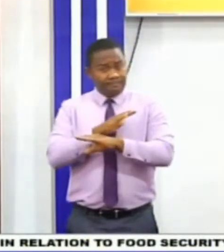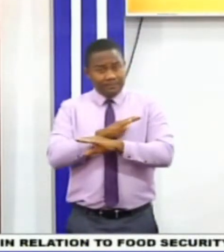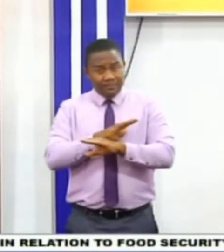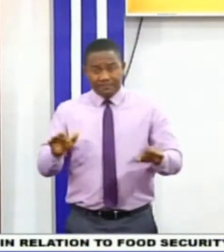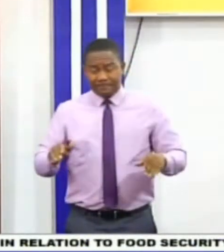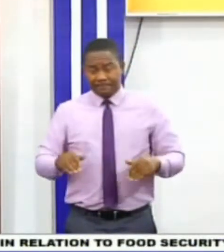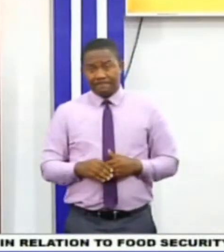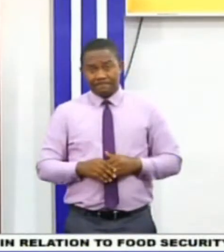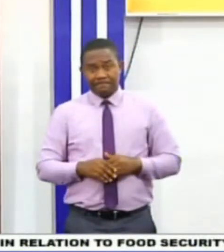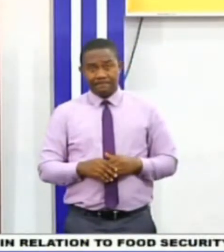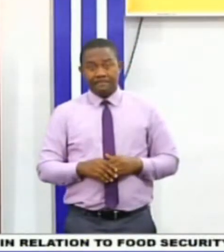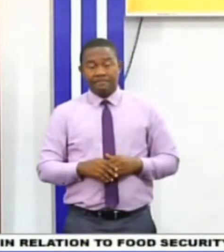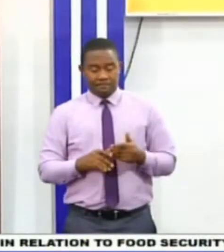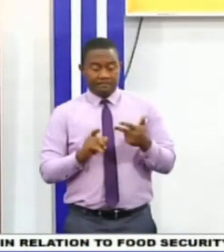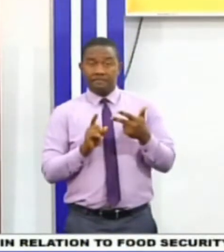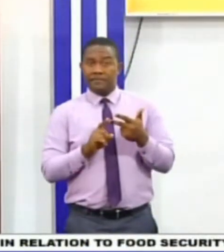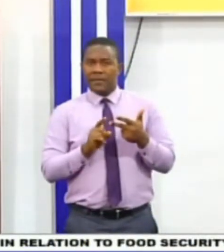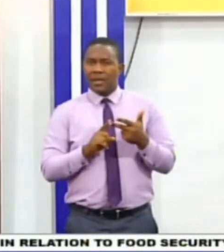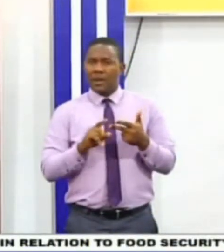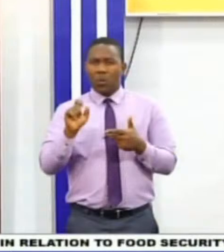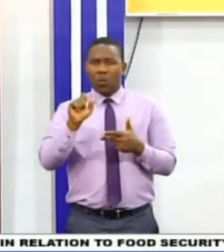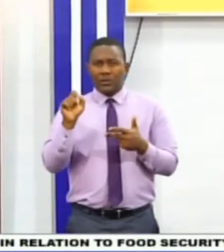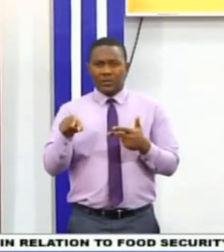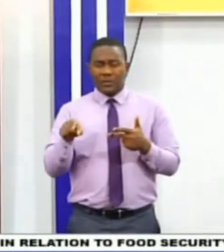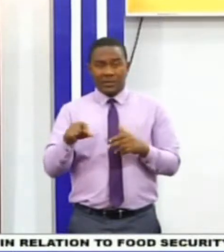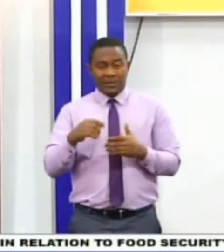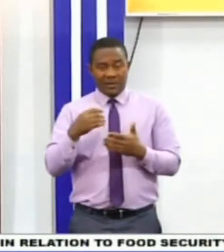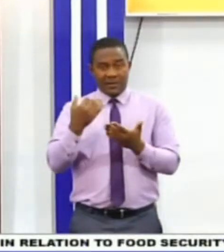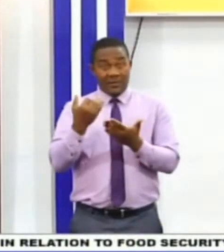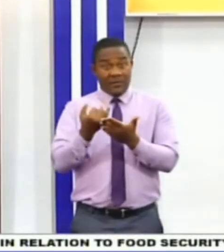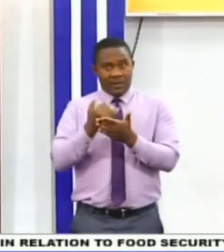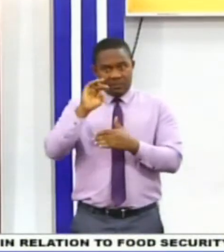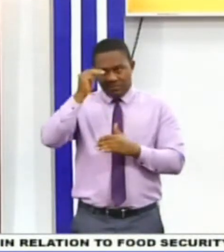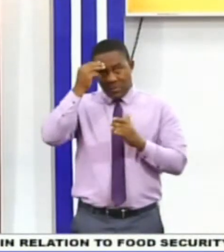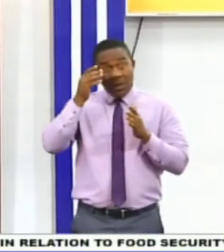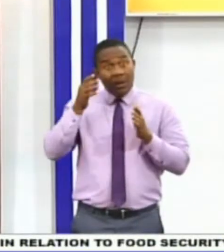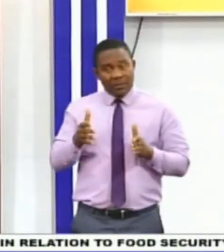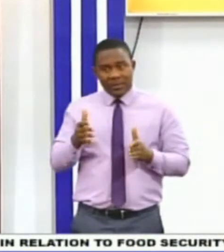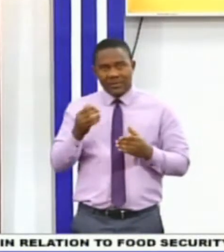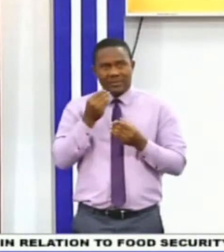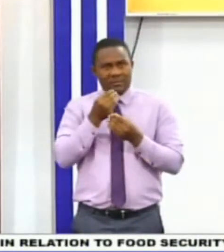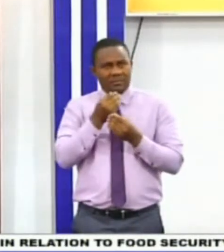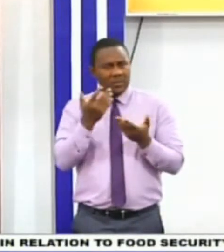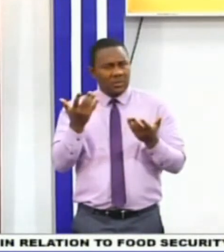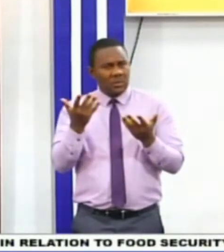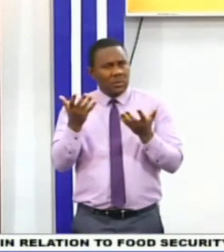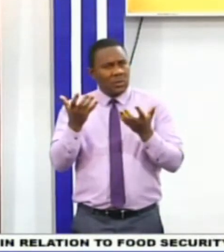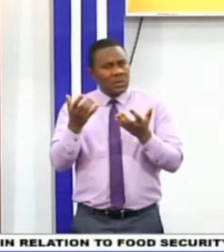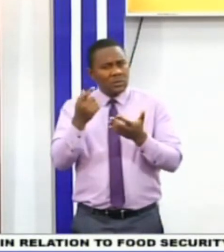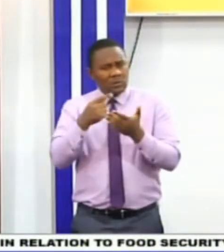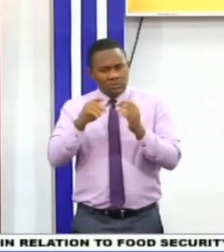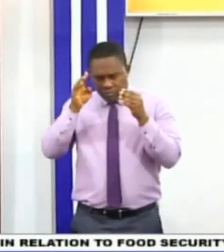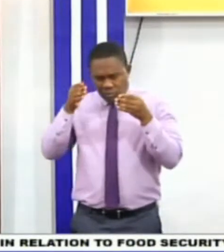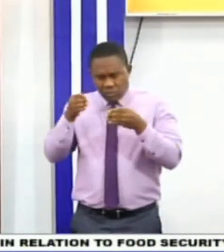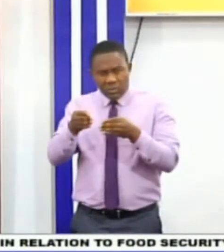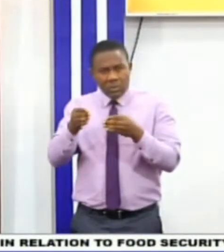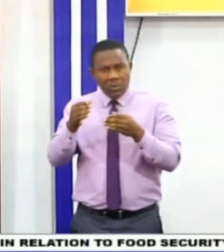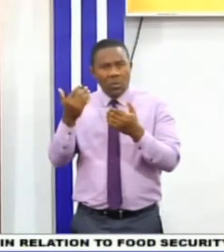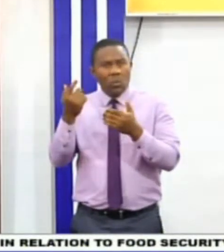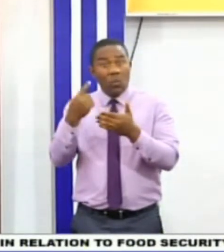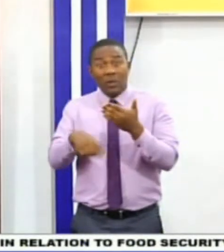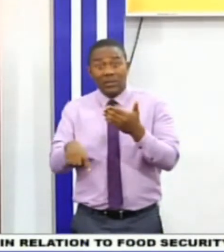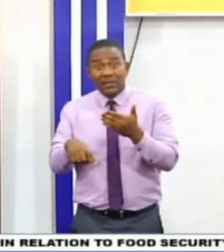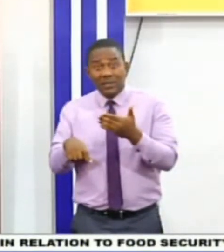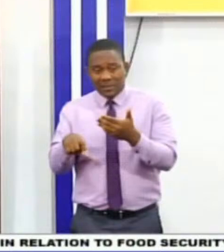finance minister to the finance ministry, we are focusing on 3